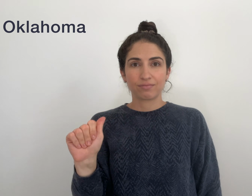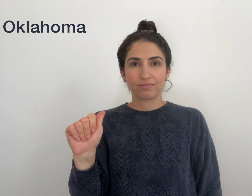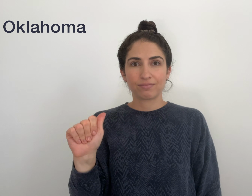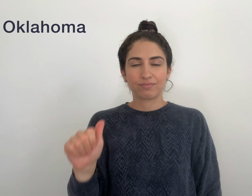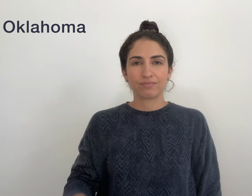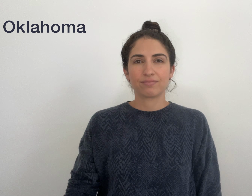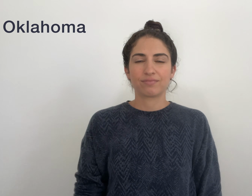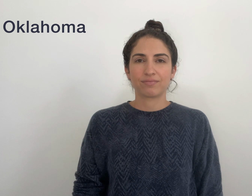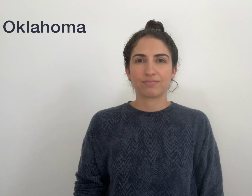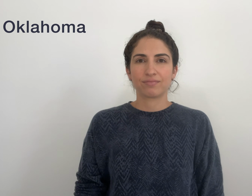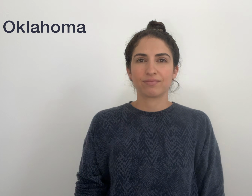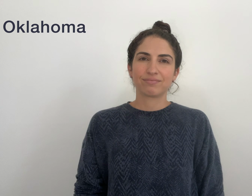Oklahoma,